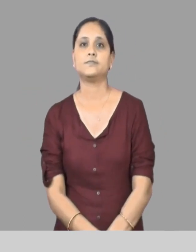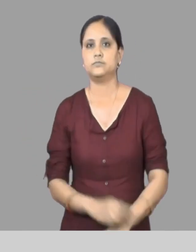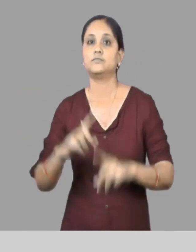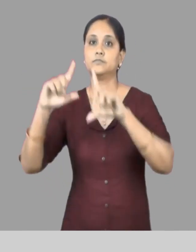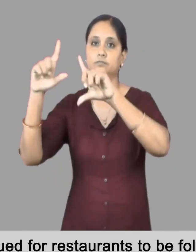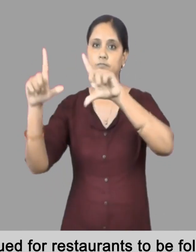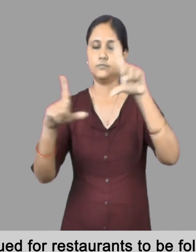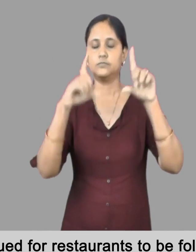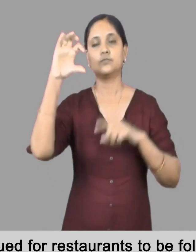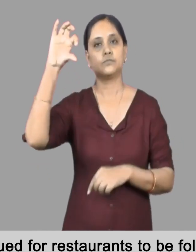Slide 9.